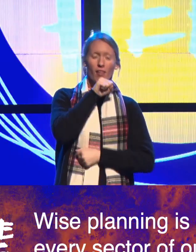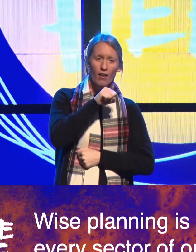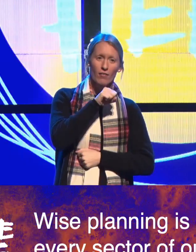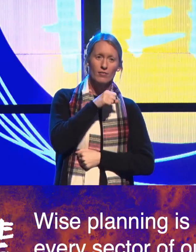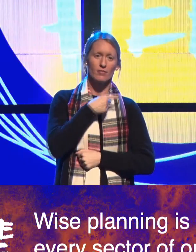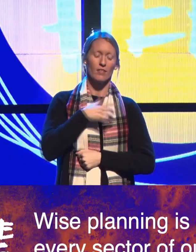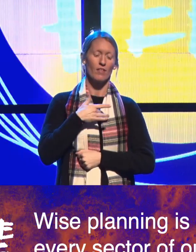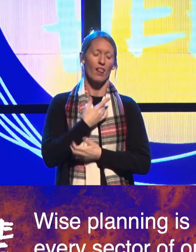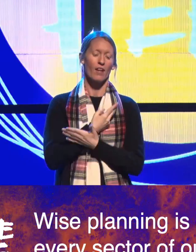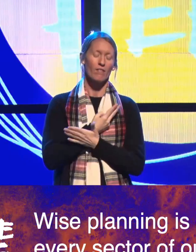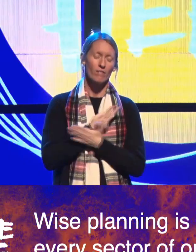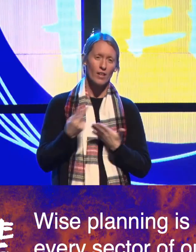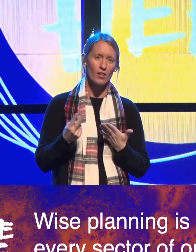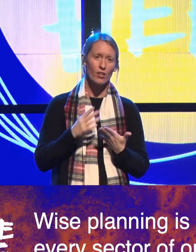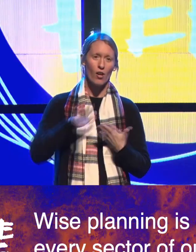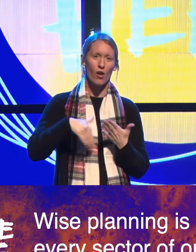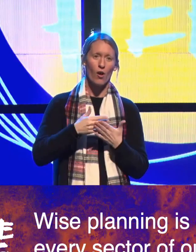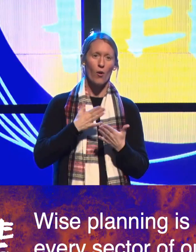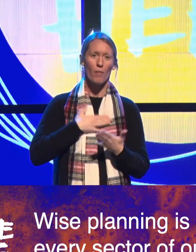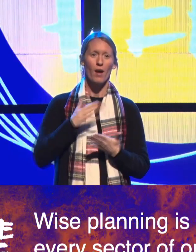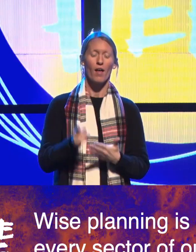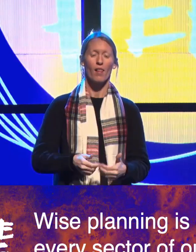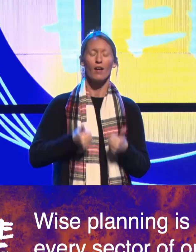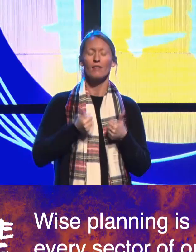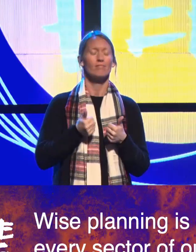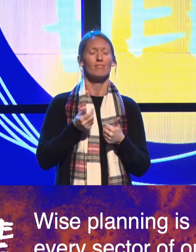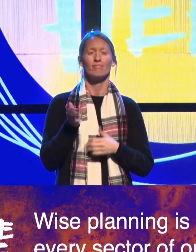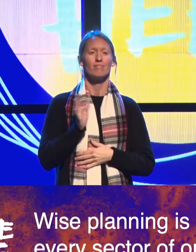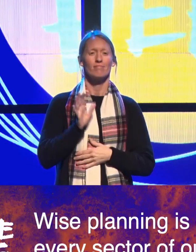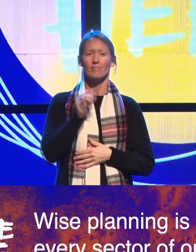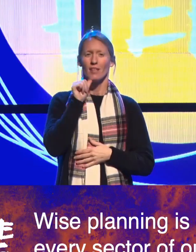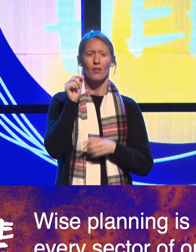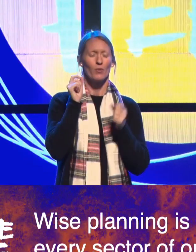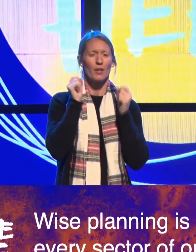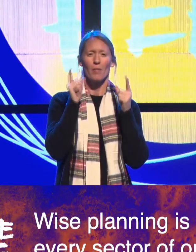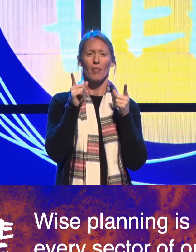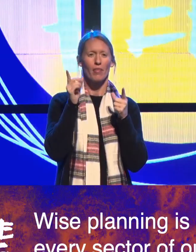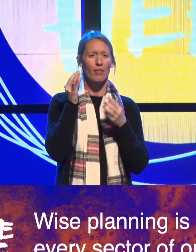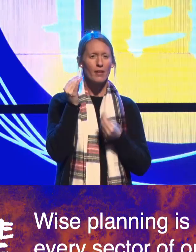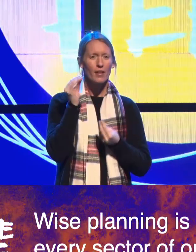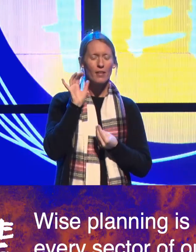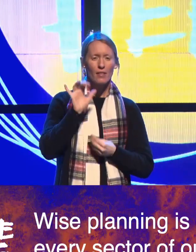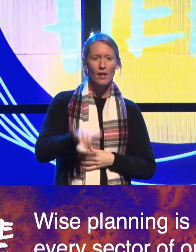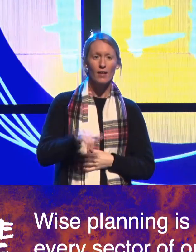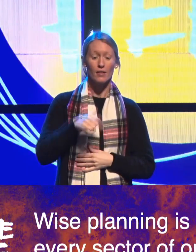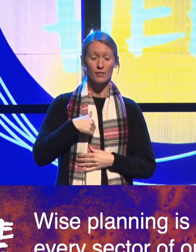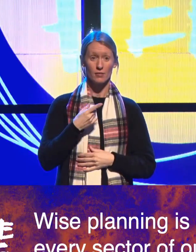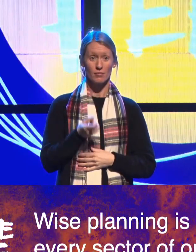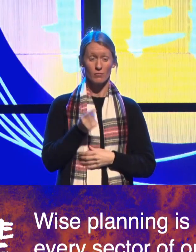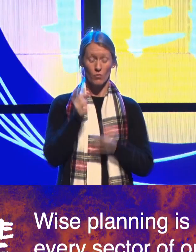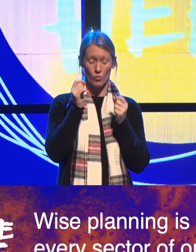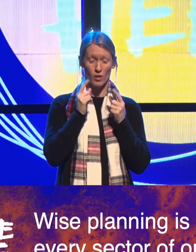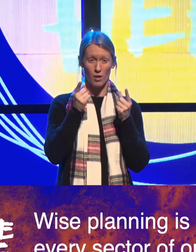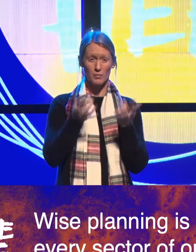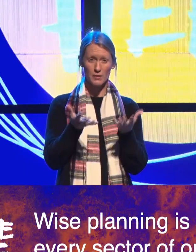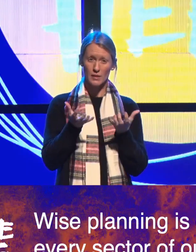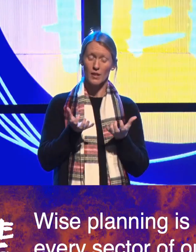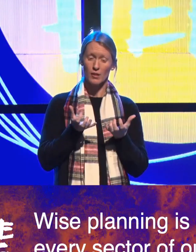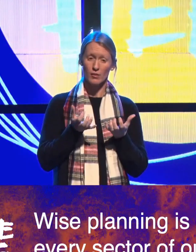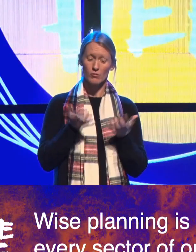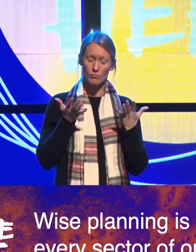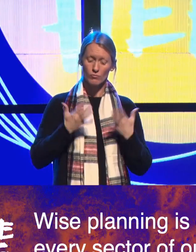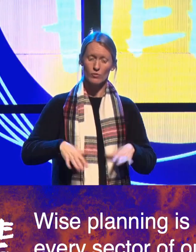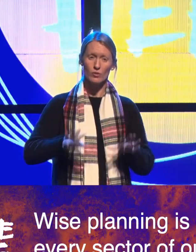life. No, we don't wake up thinking that. A lot of us wake up with lots of desires, but it just kind of ends there because we're